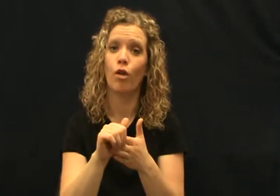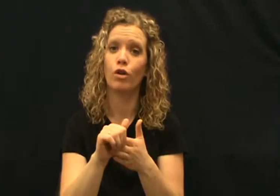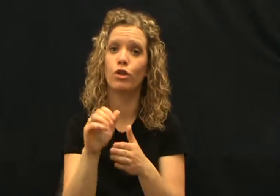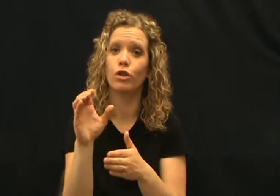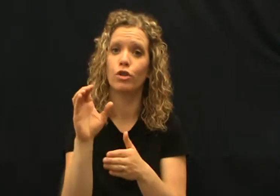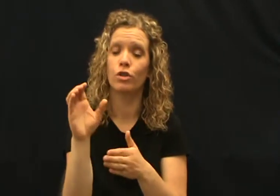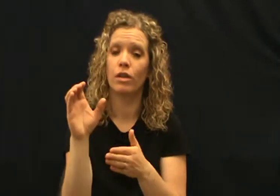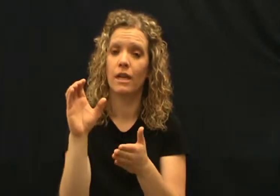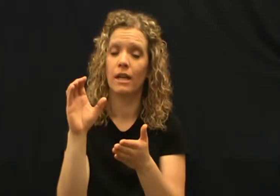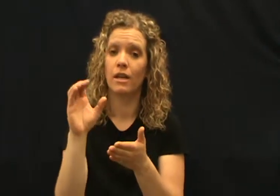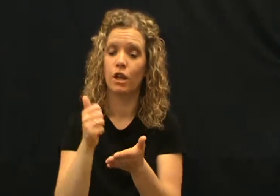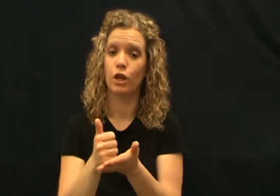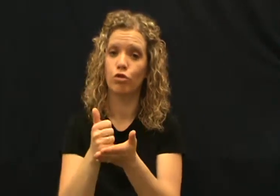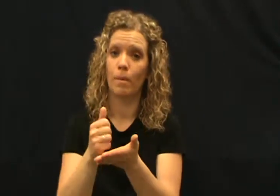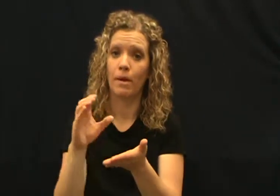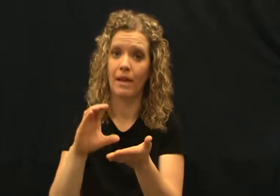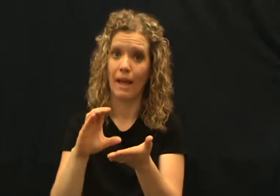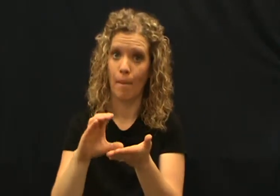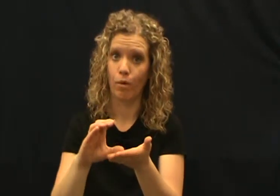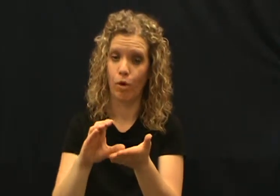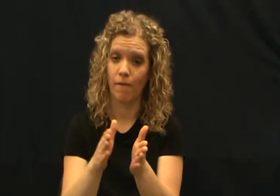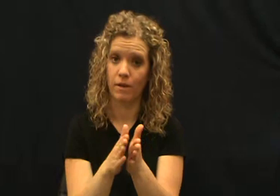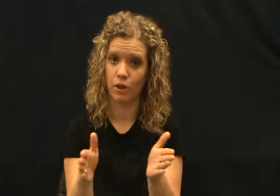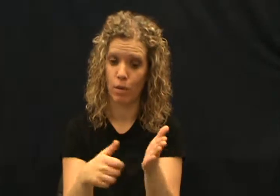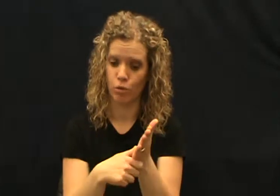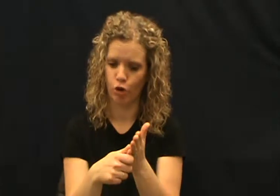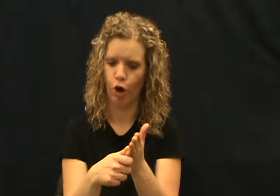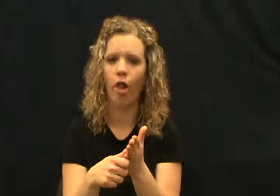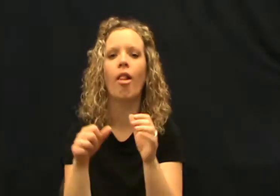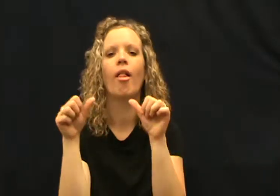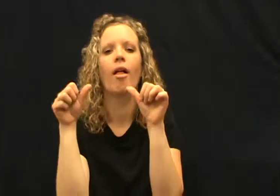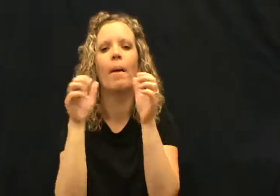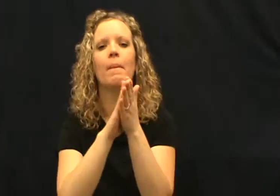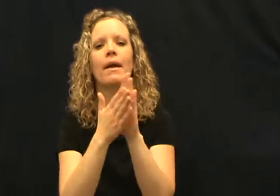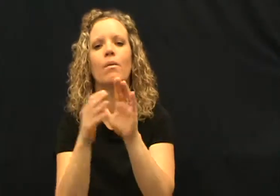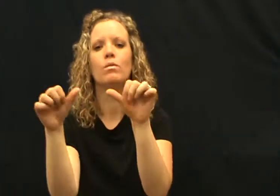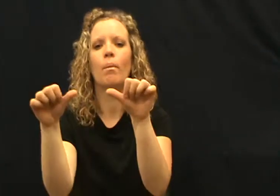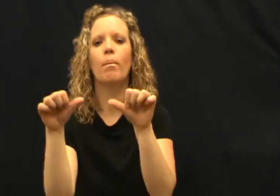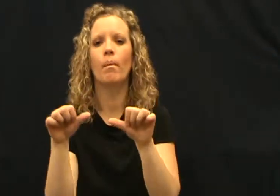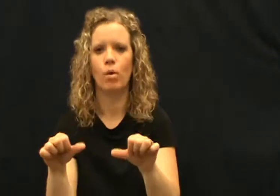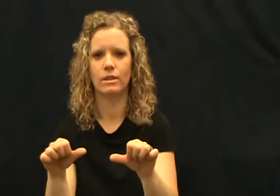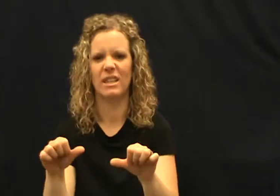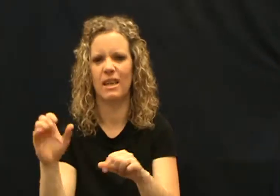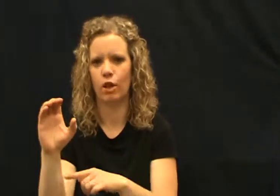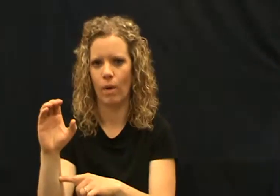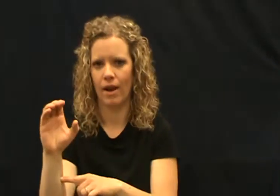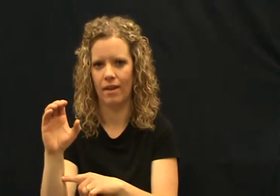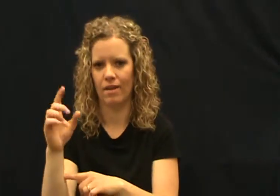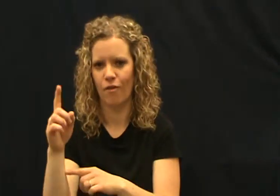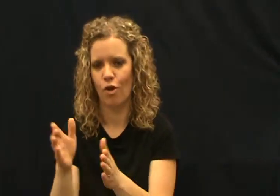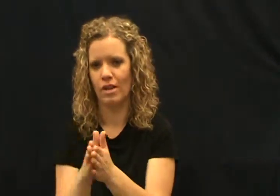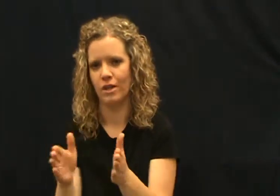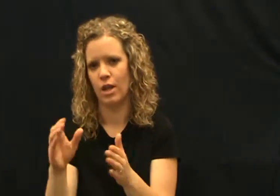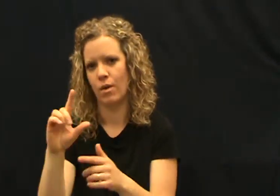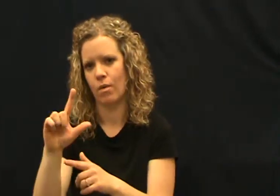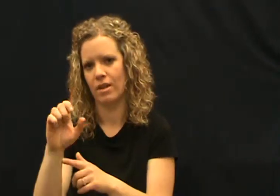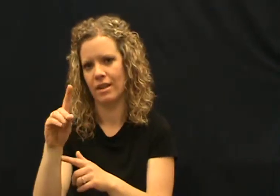general journal now also gets posted as a credit into the general ledger under the account contributed